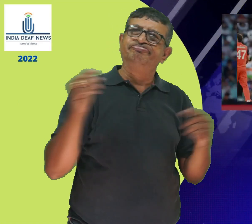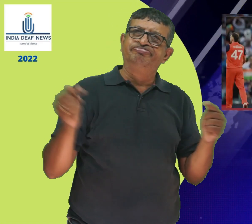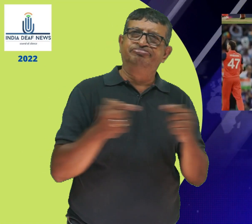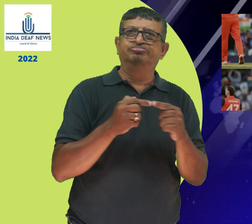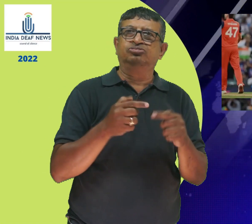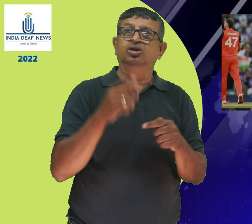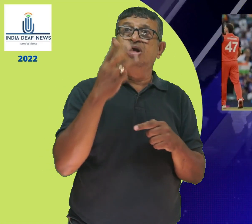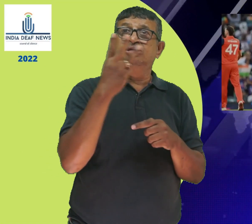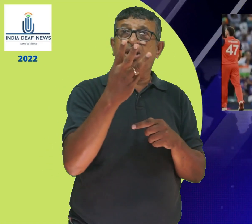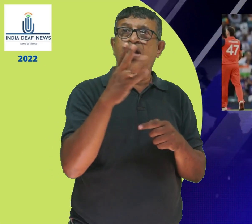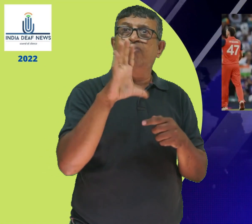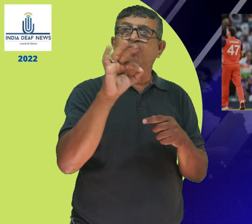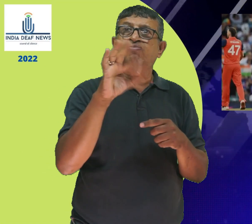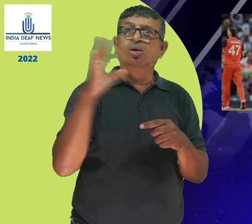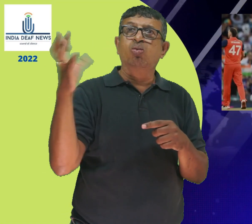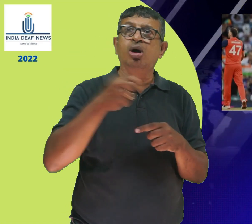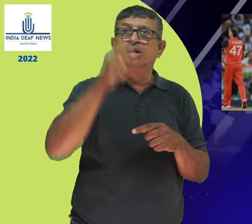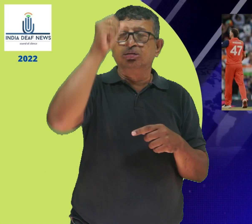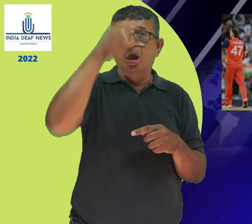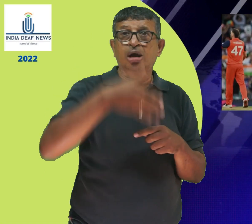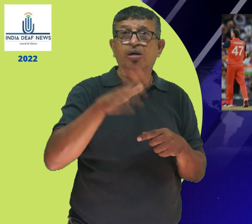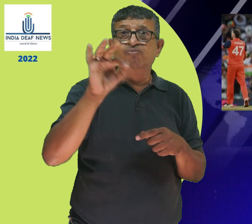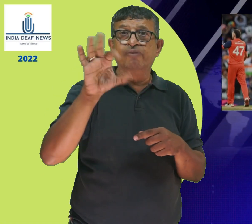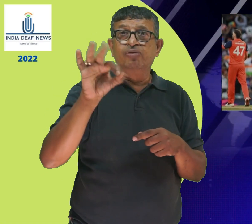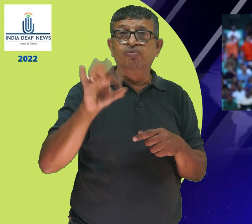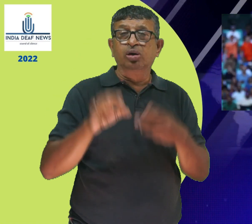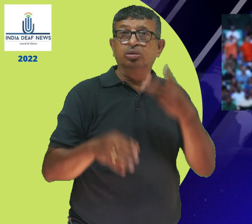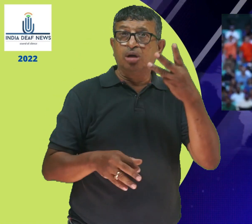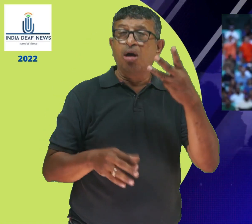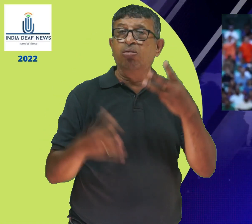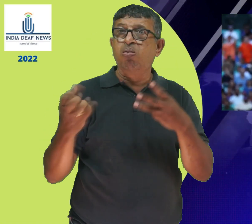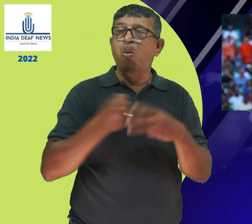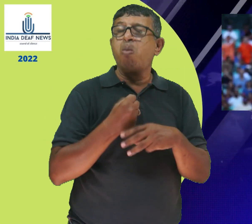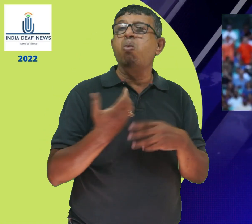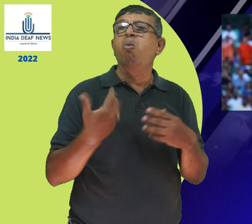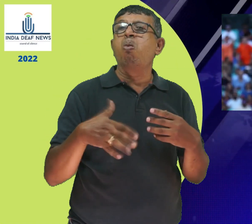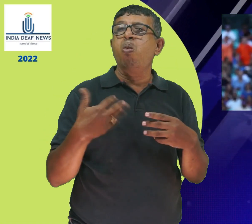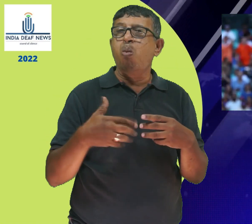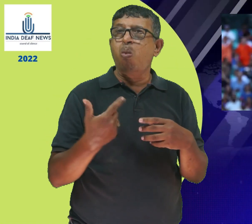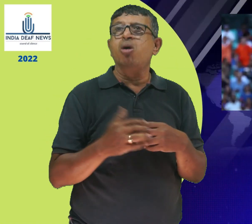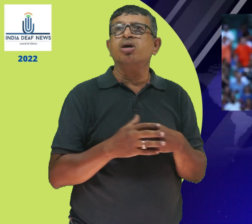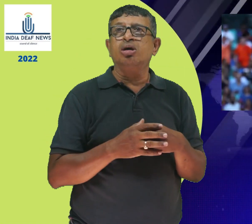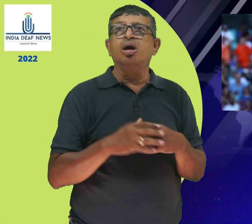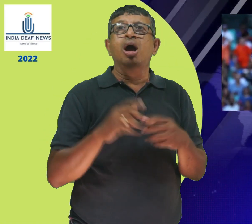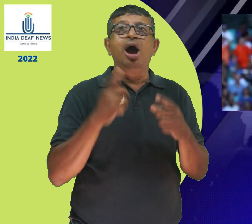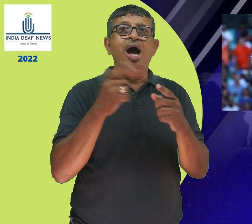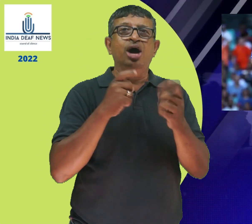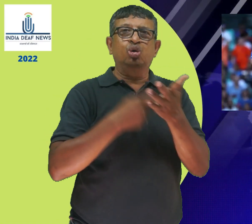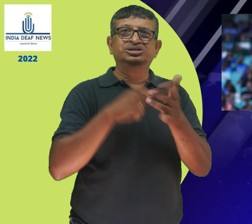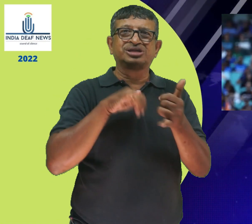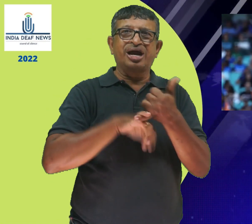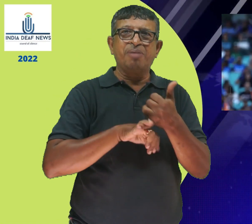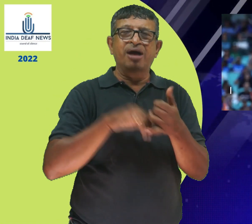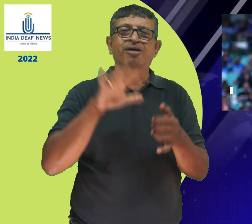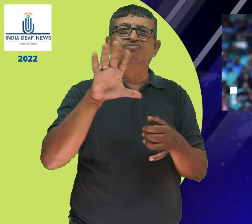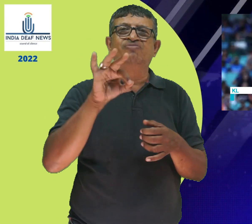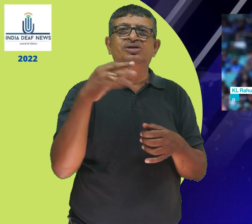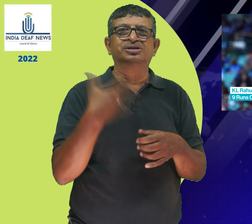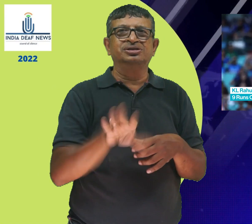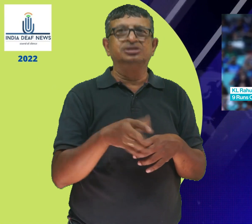up the 179 runs Indian total. The Indian side was off to a slow start during the power play. The early loss of KL Rahul's